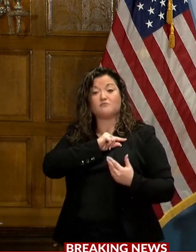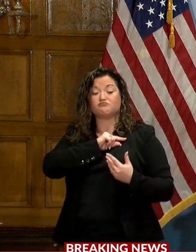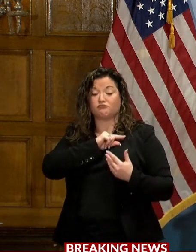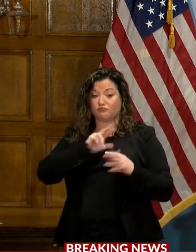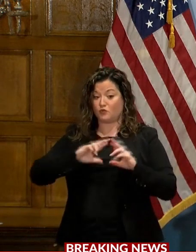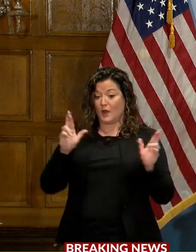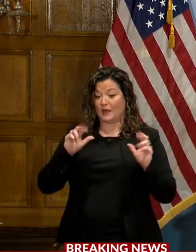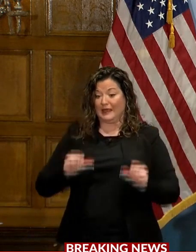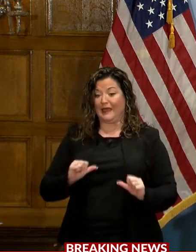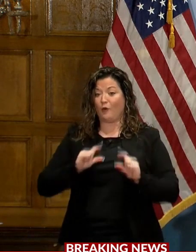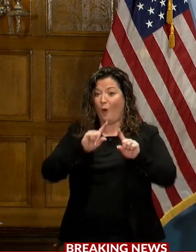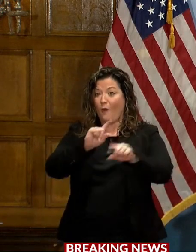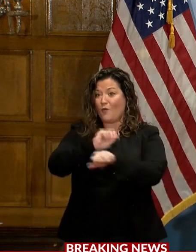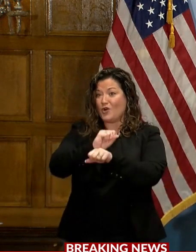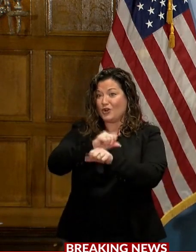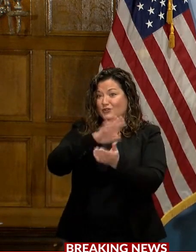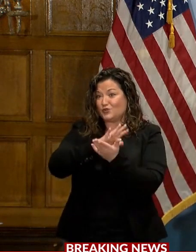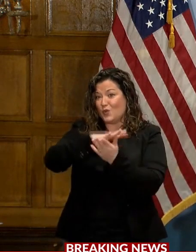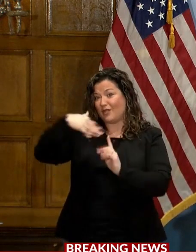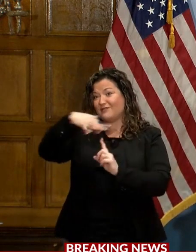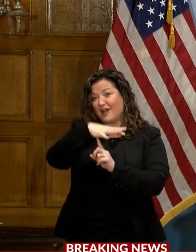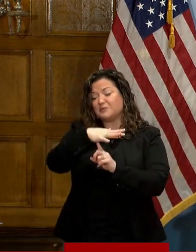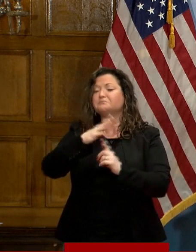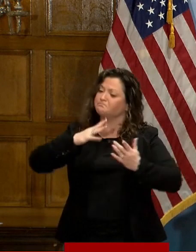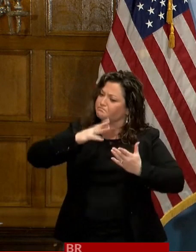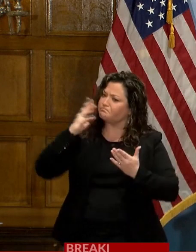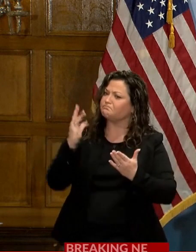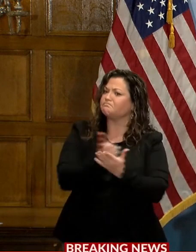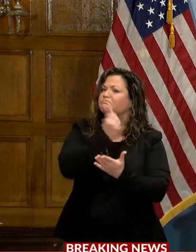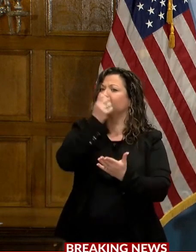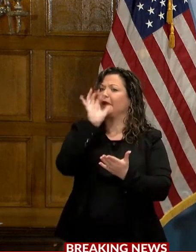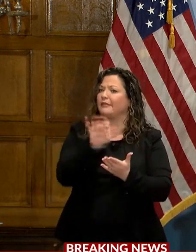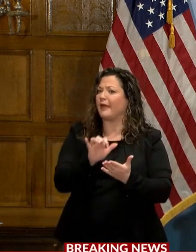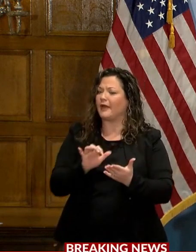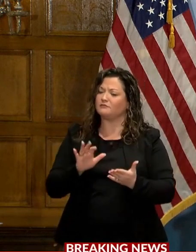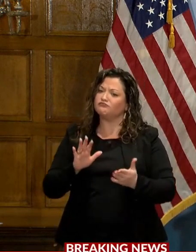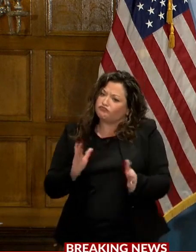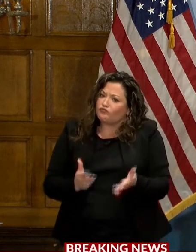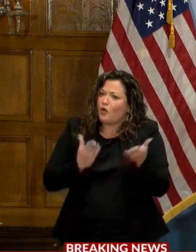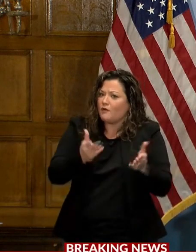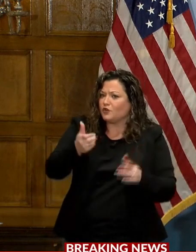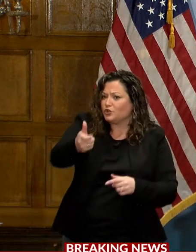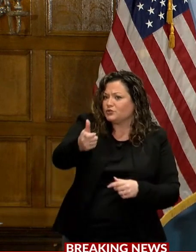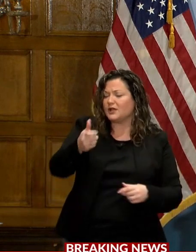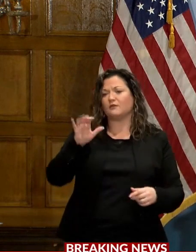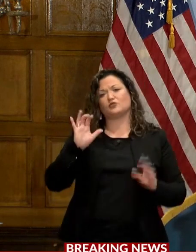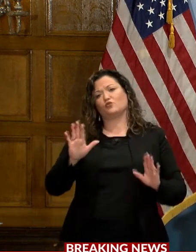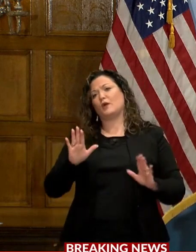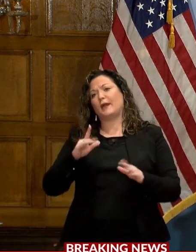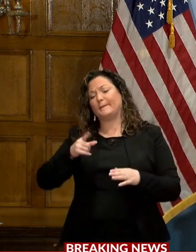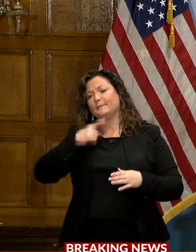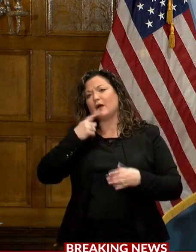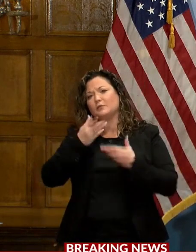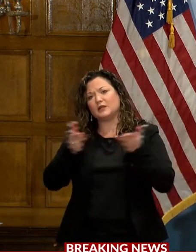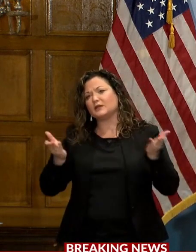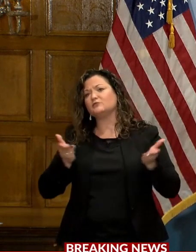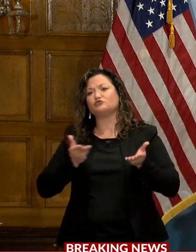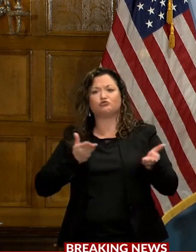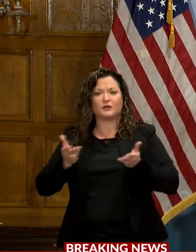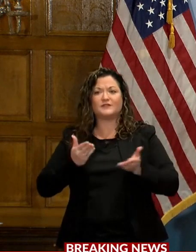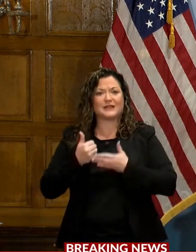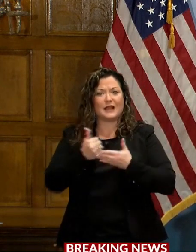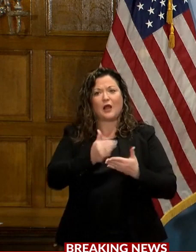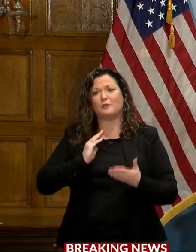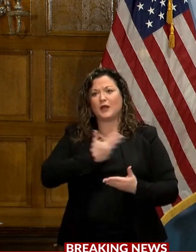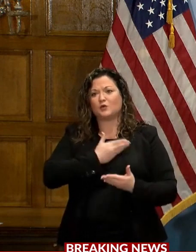in the school environment, let's take advantage of that and offer yourself, because it'd really be a great public service and help our schools. Next